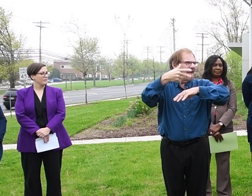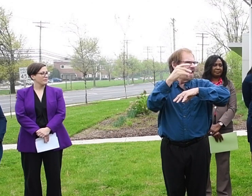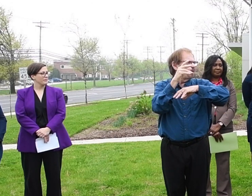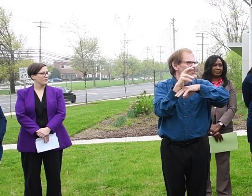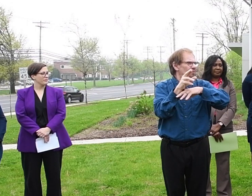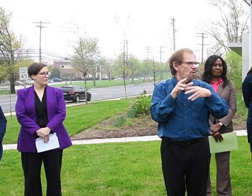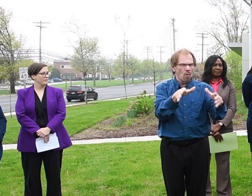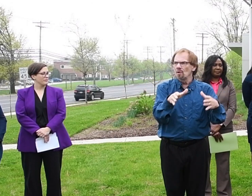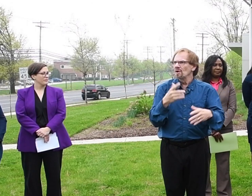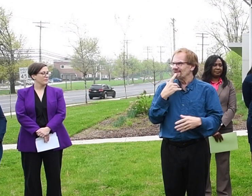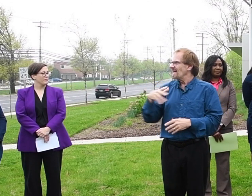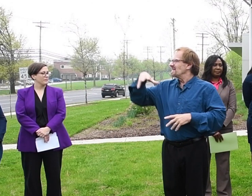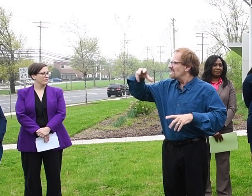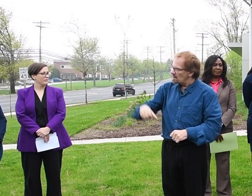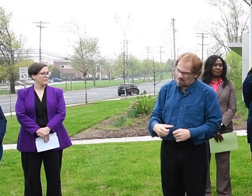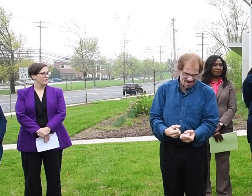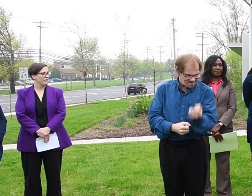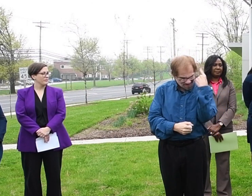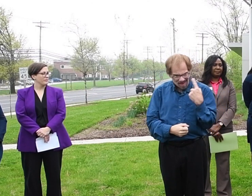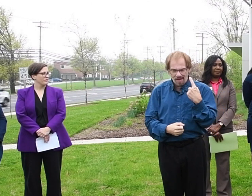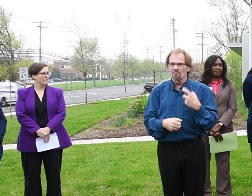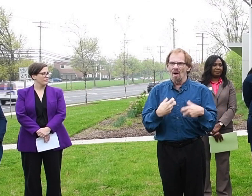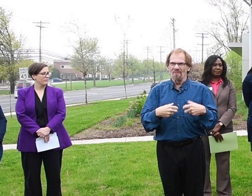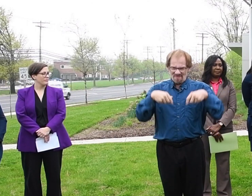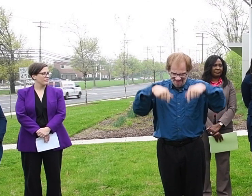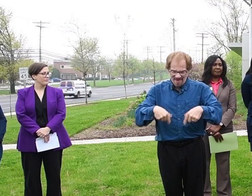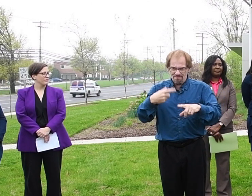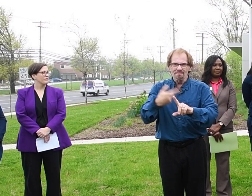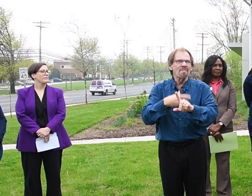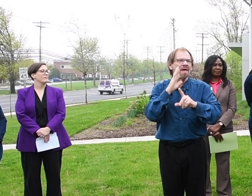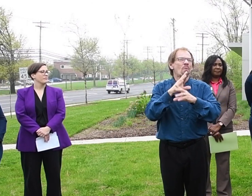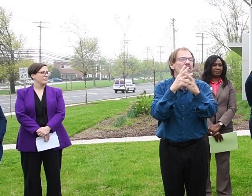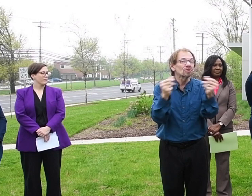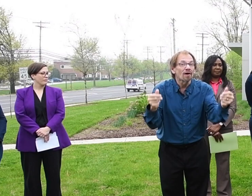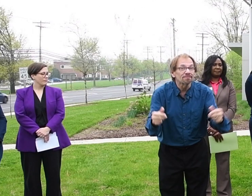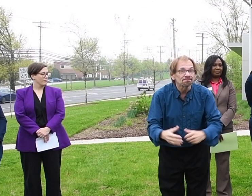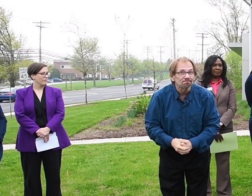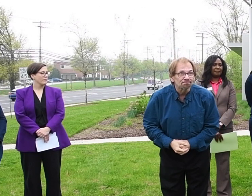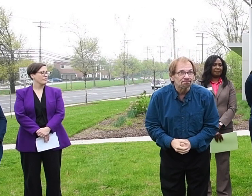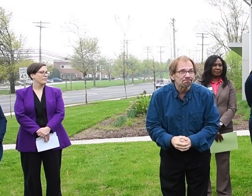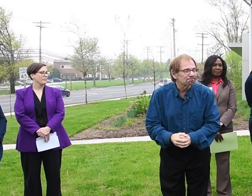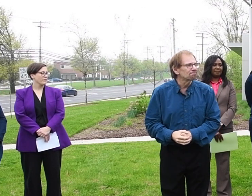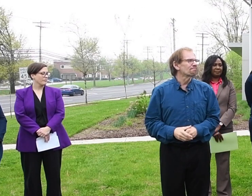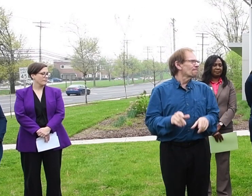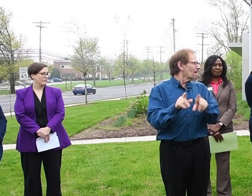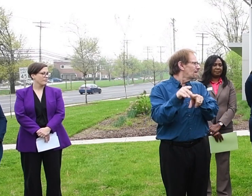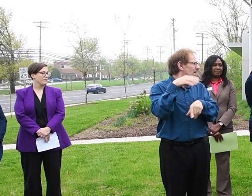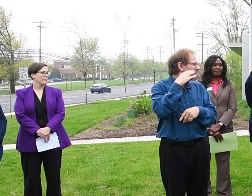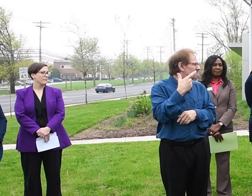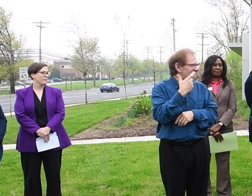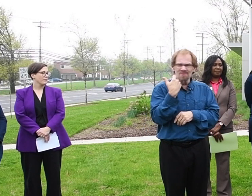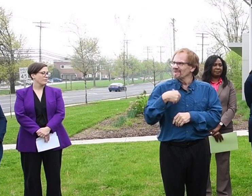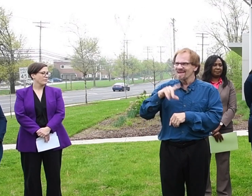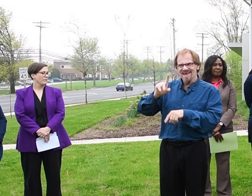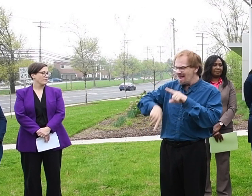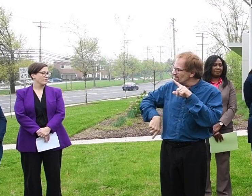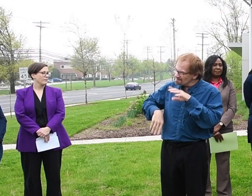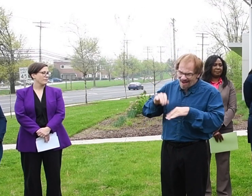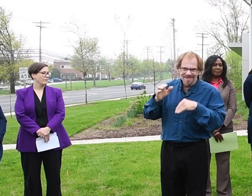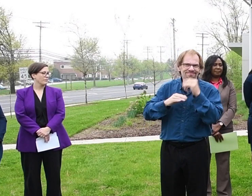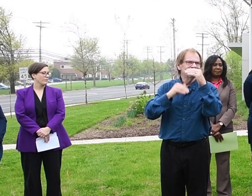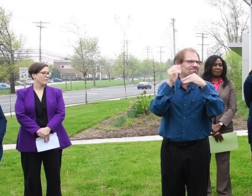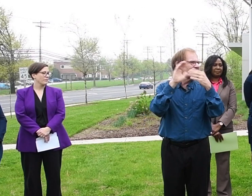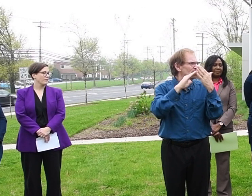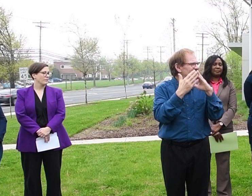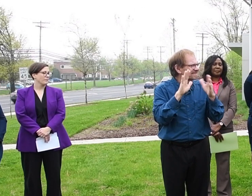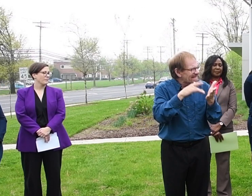it's a problem, what are we going to do? And they're going to do it this month. Here's how else I know, is because we know we can't build a community center and